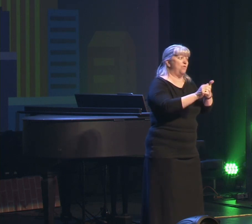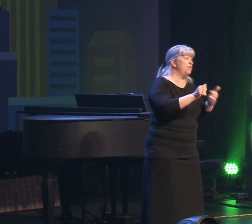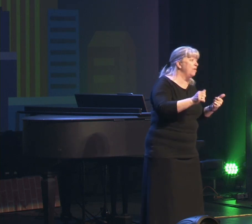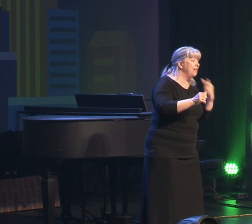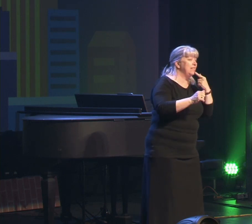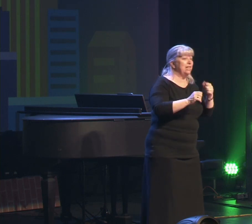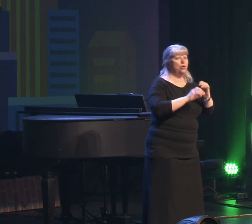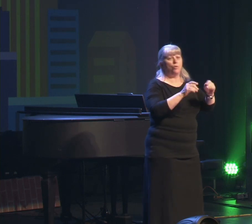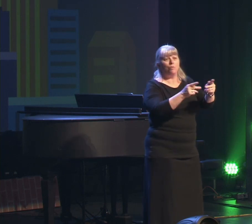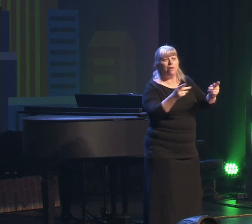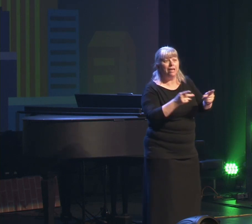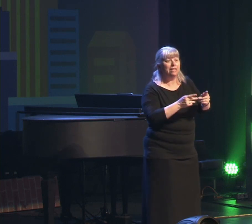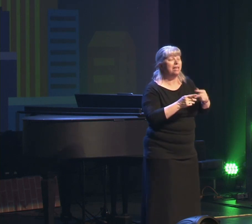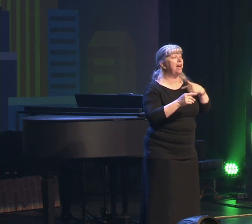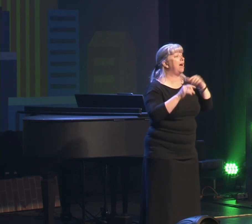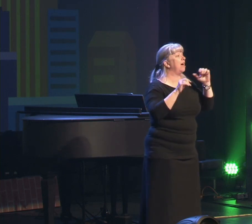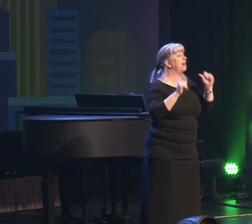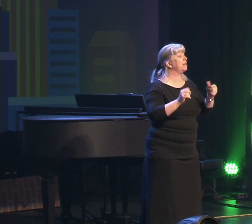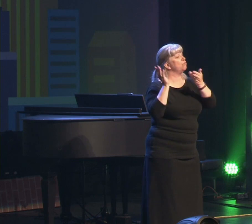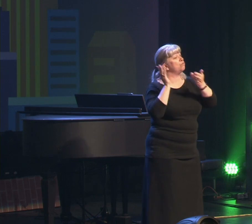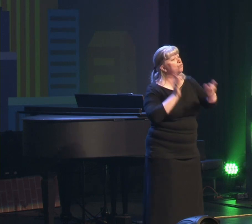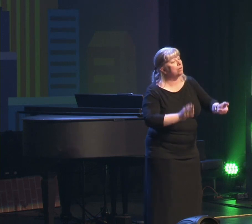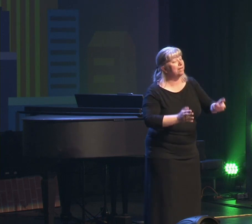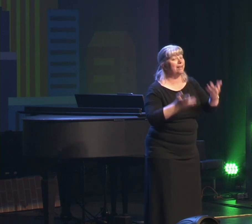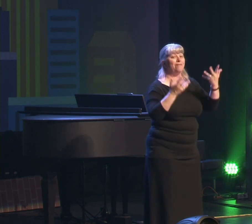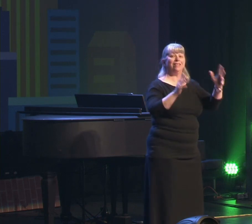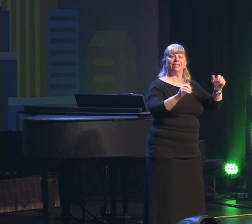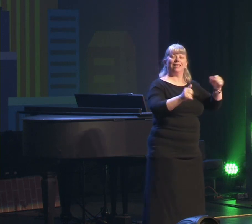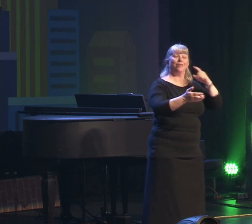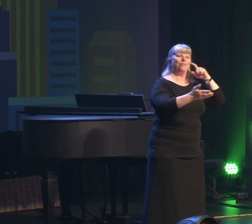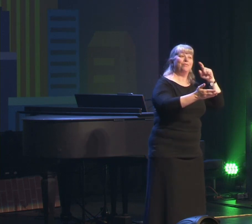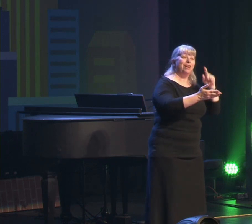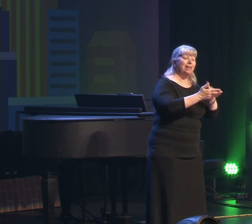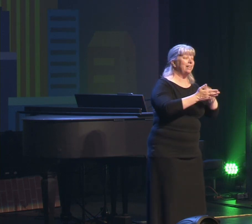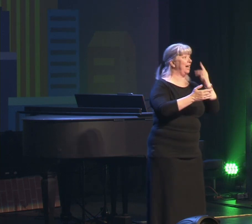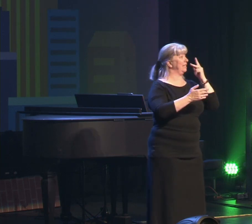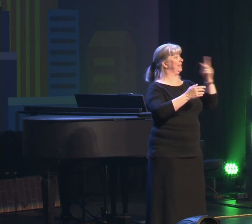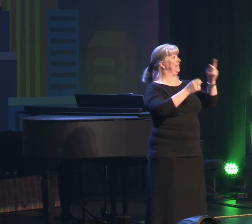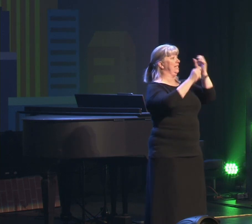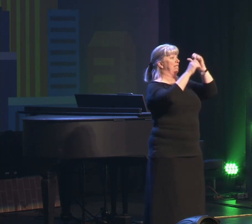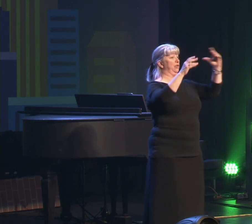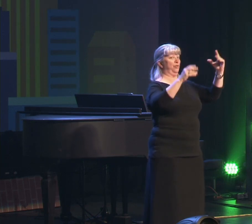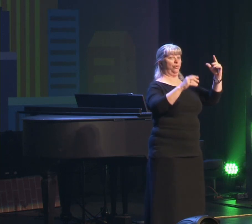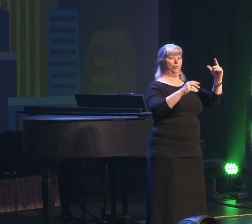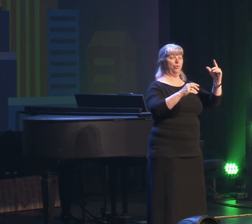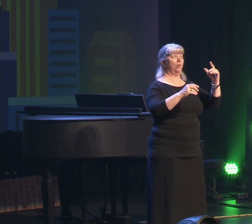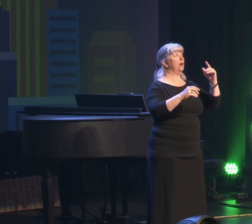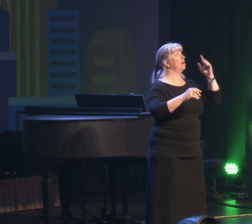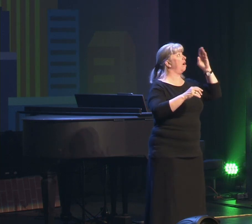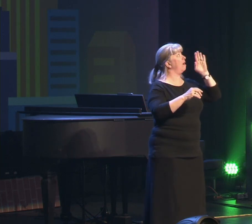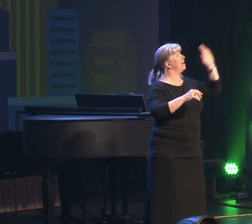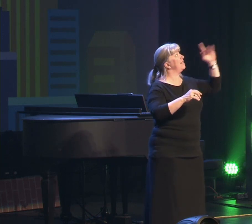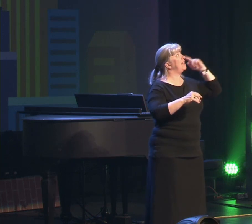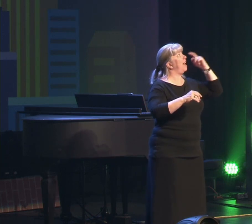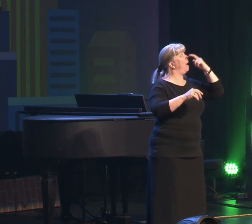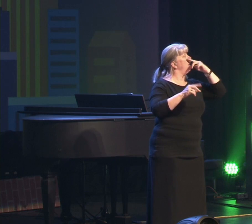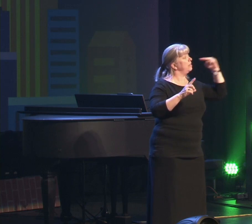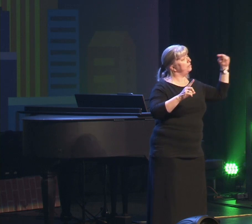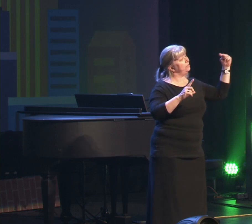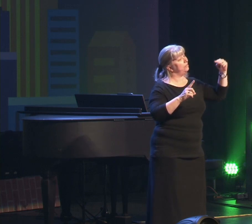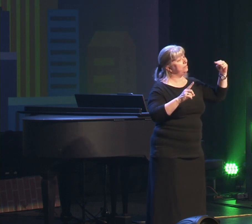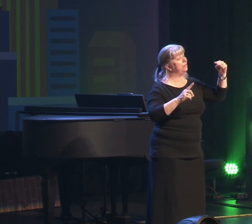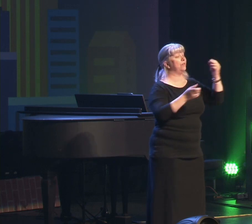to say there's no place for it, but I can bring those and I can recognize if I can see through the eyes of God that